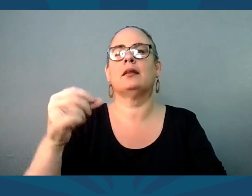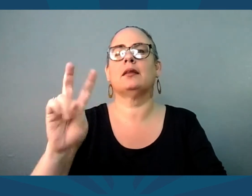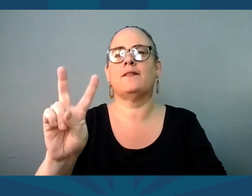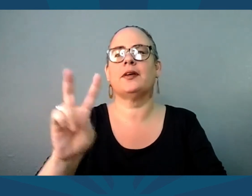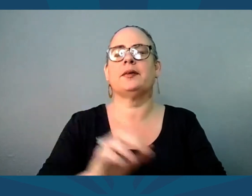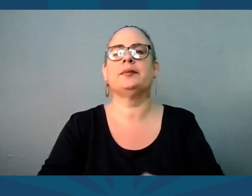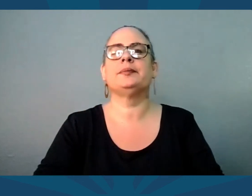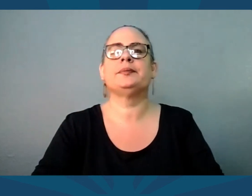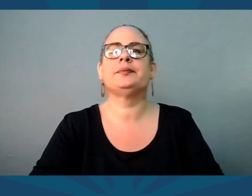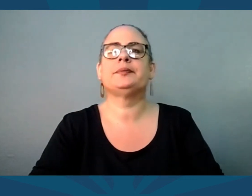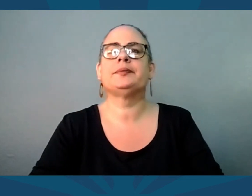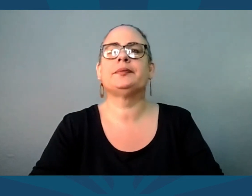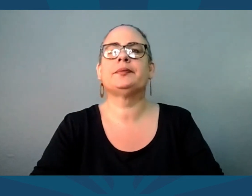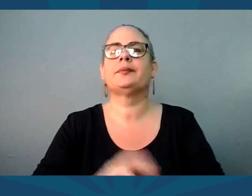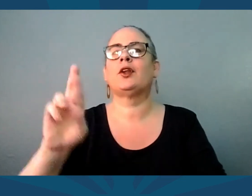az.gov.